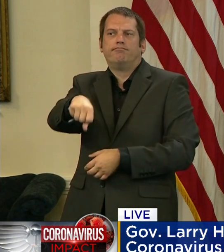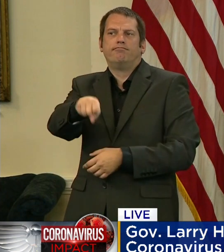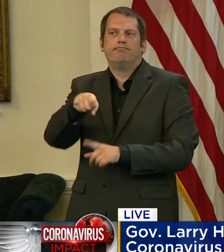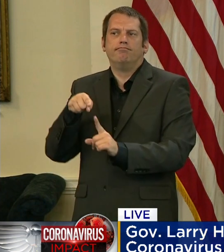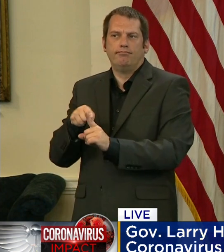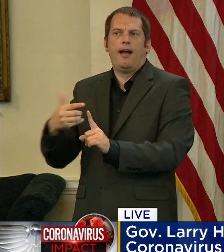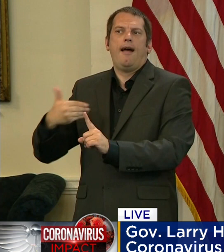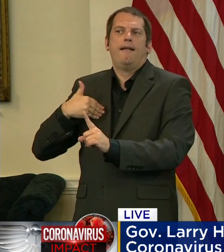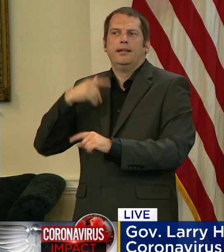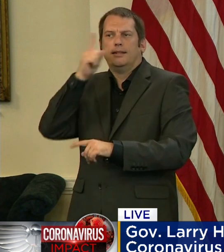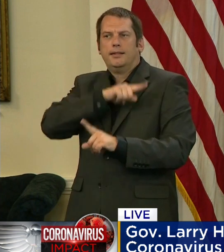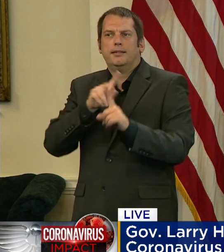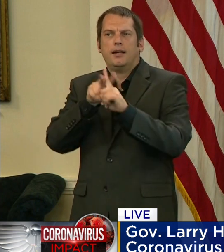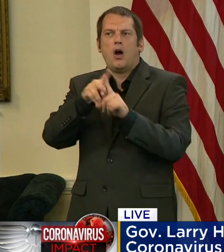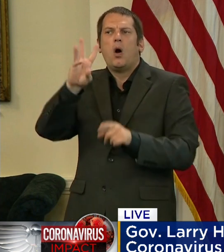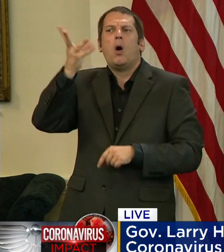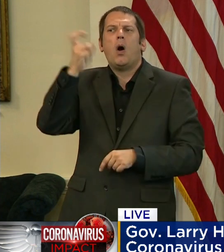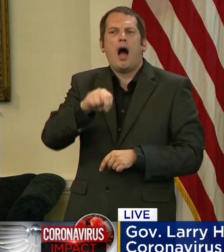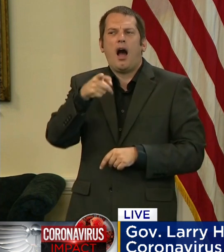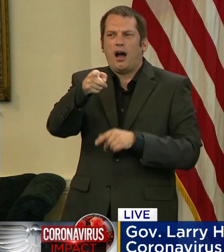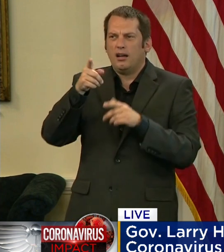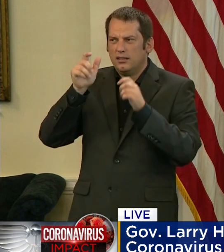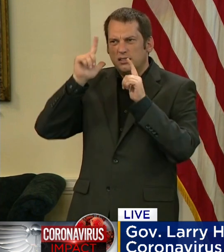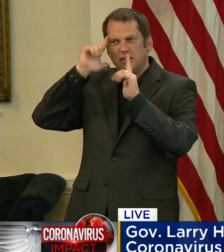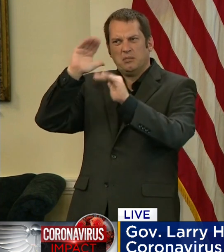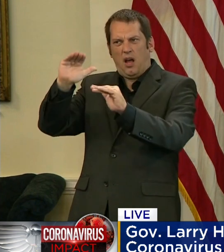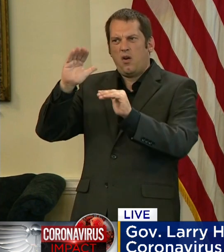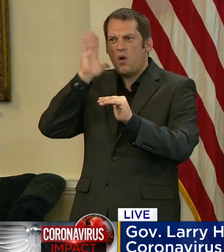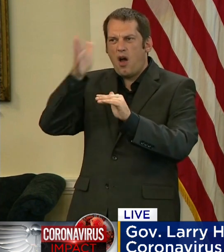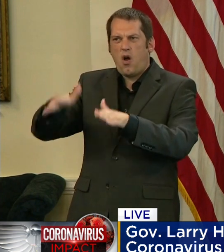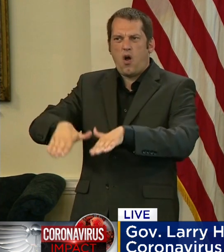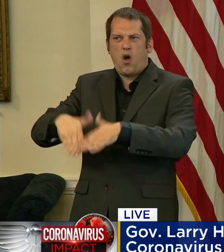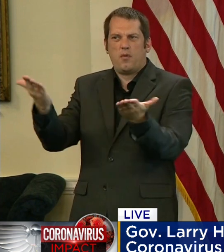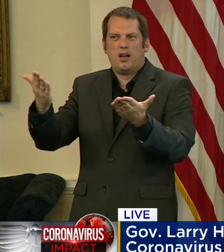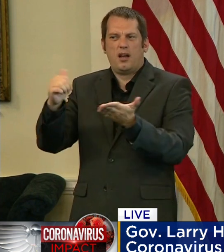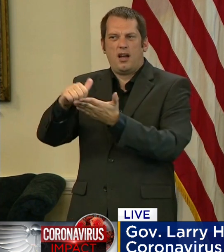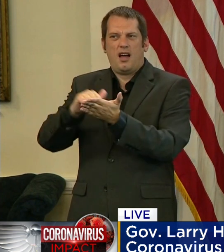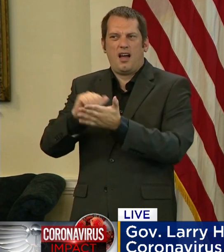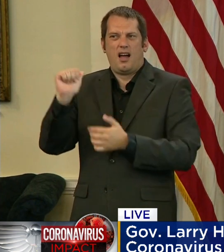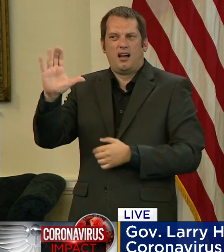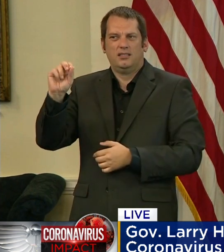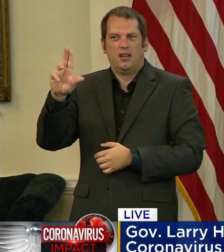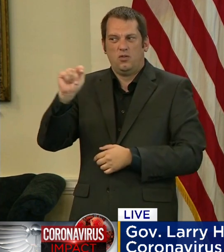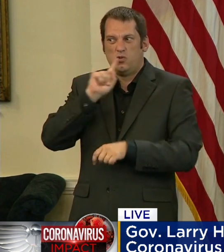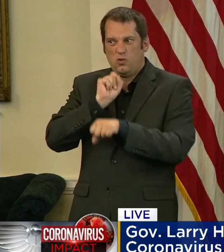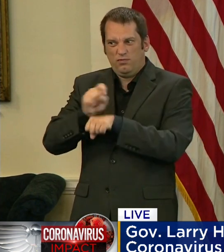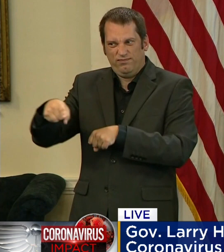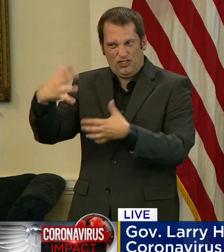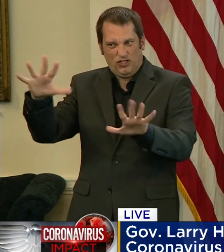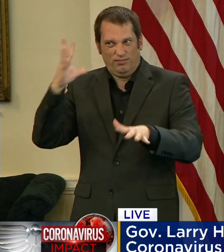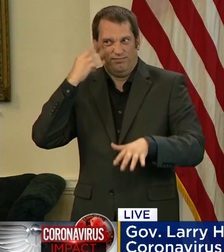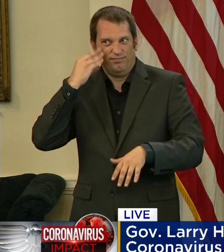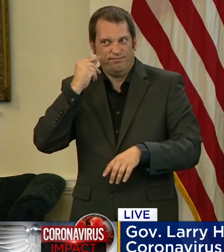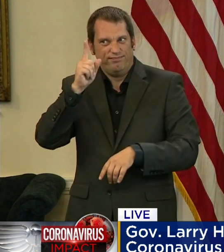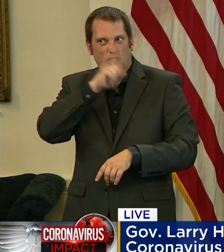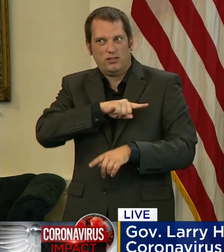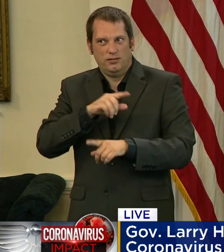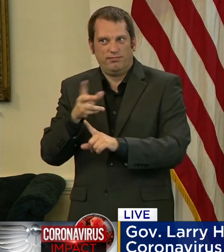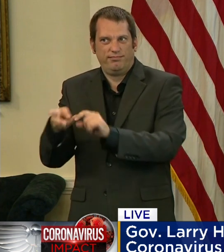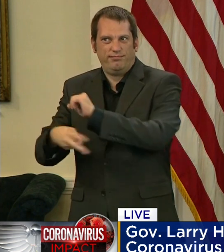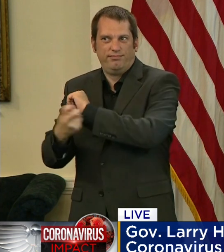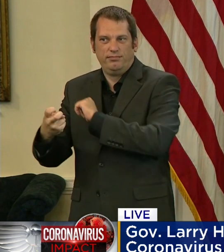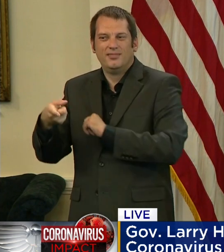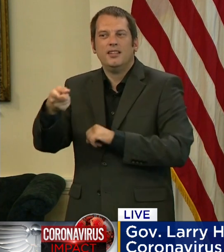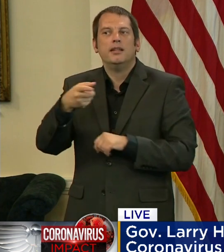and reopening accounts for those who are legitimate? So the frozen accounts were all out-of-state folks that